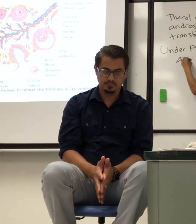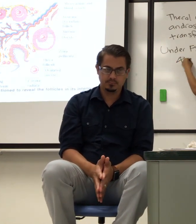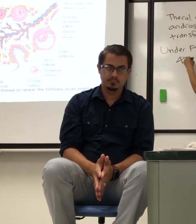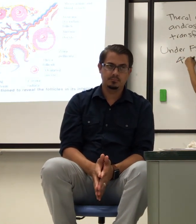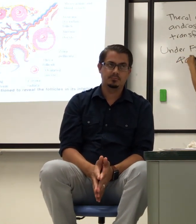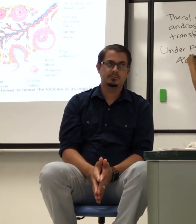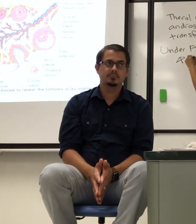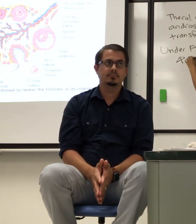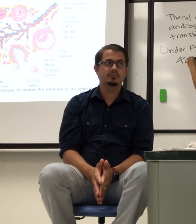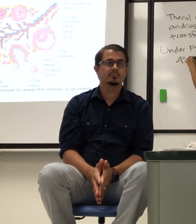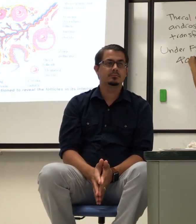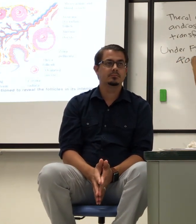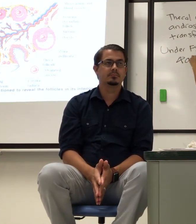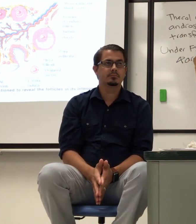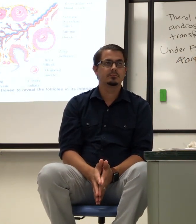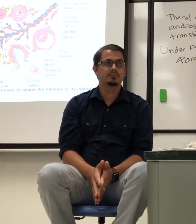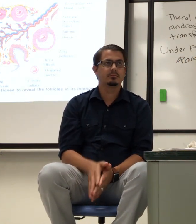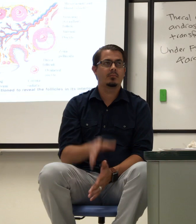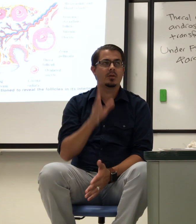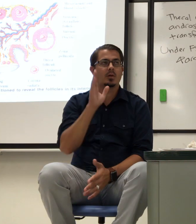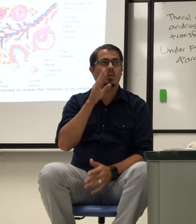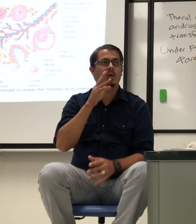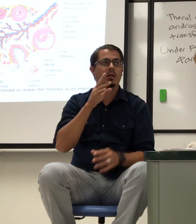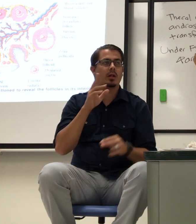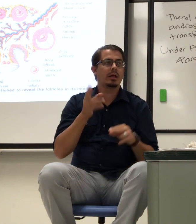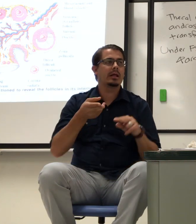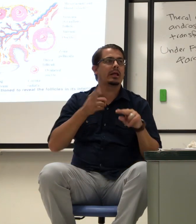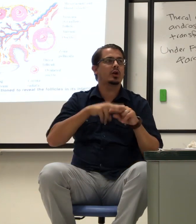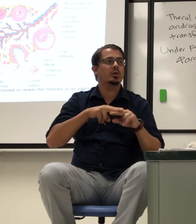increase aromatase activity.